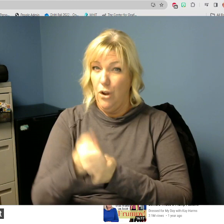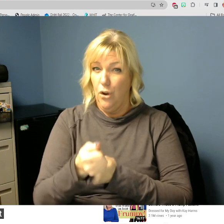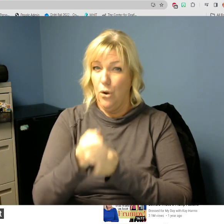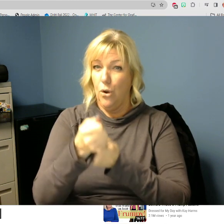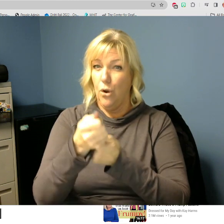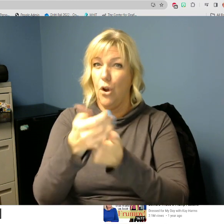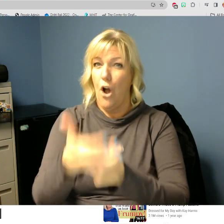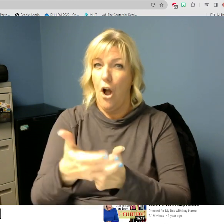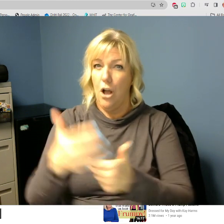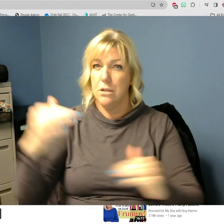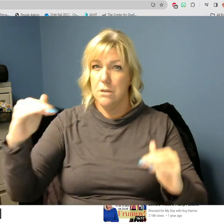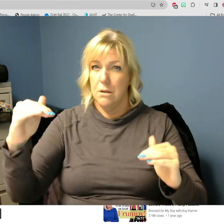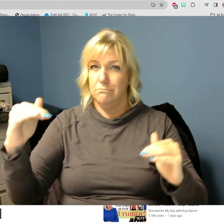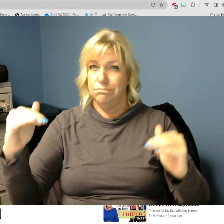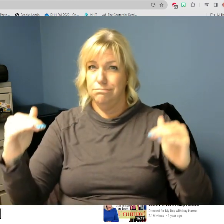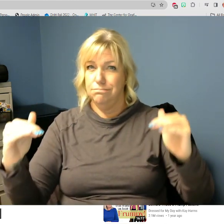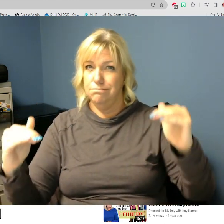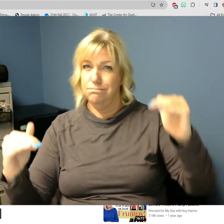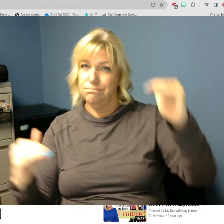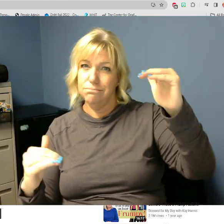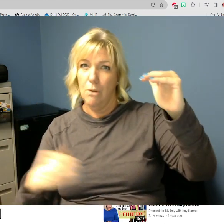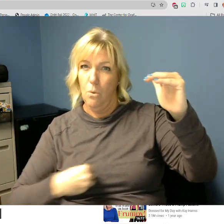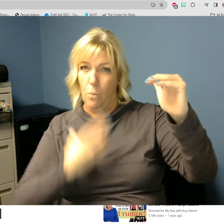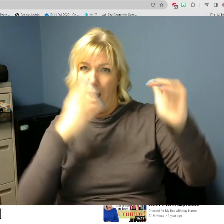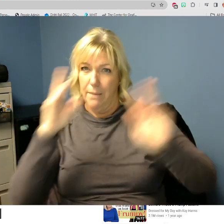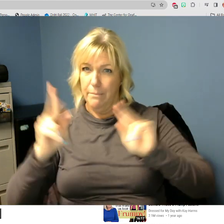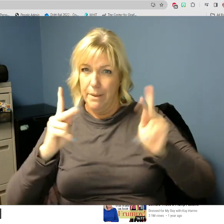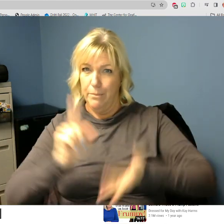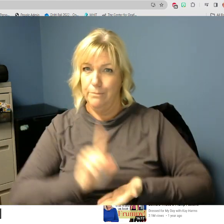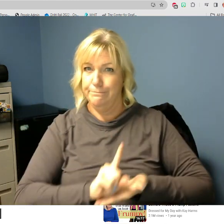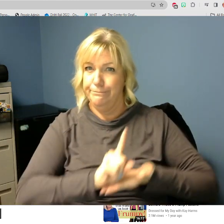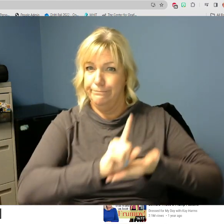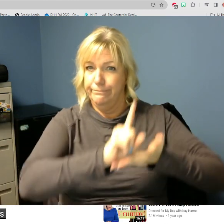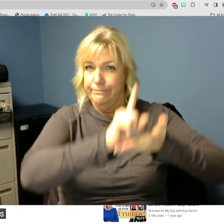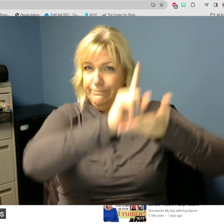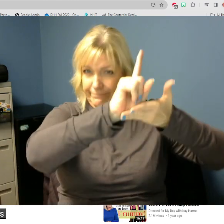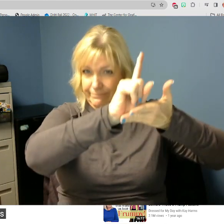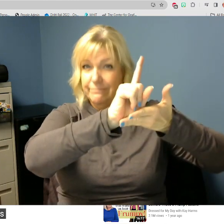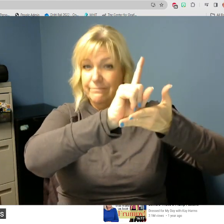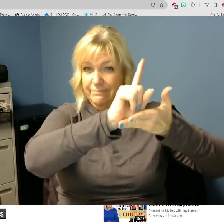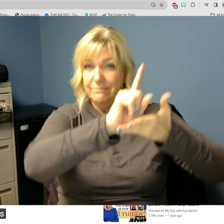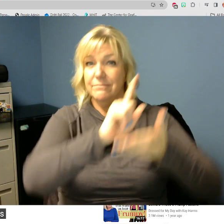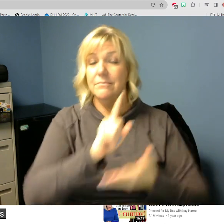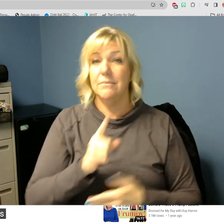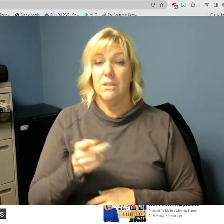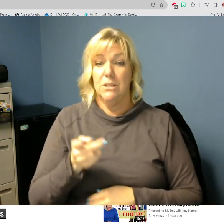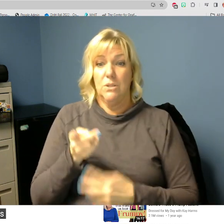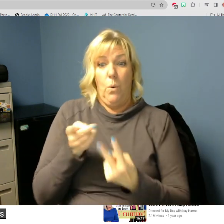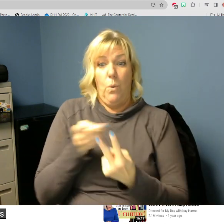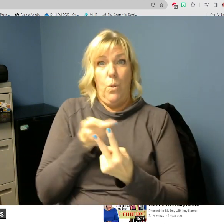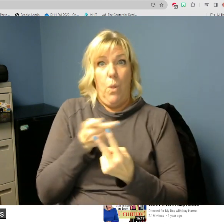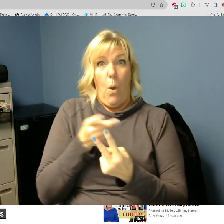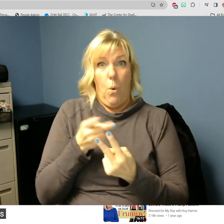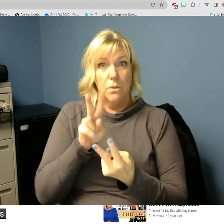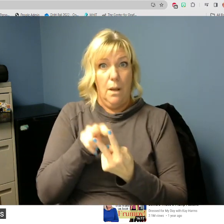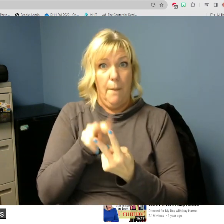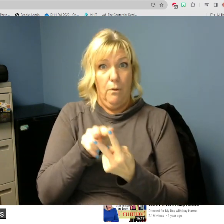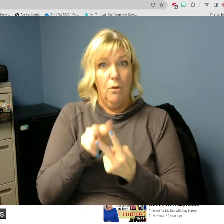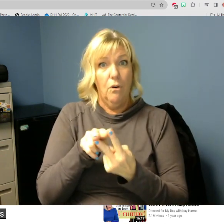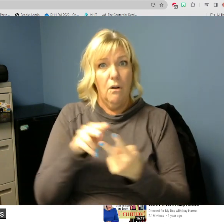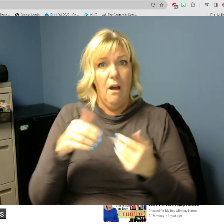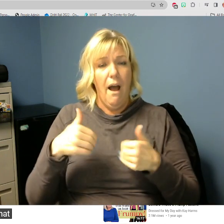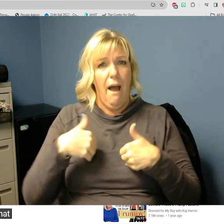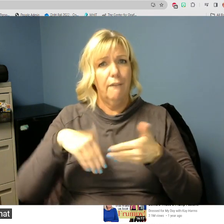out essentially white privilege. And we'll see that the Johnsons actually get like exemptions from the titleable